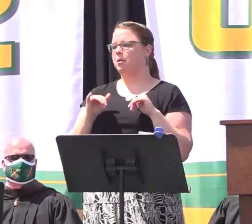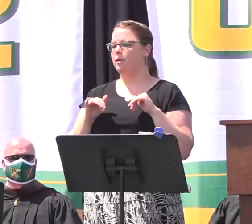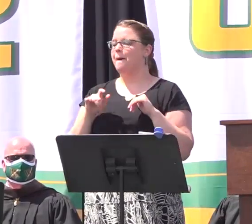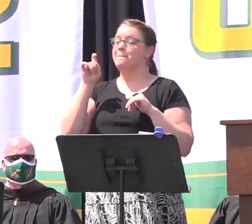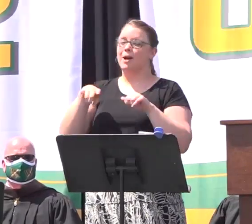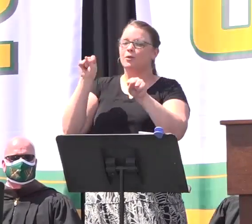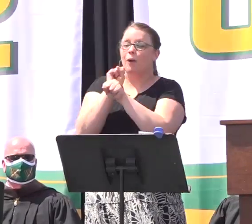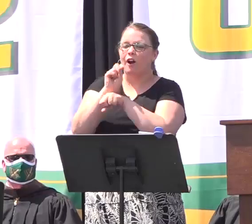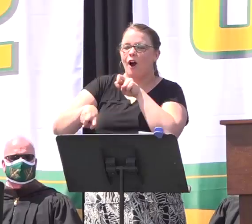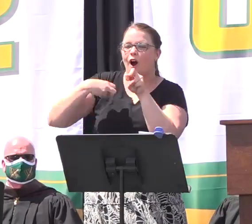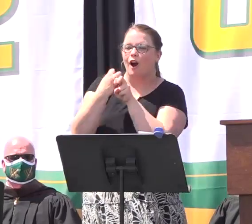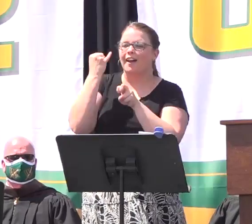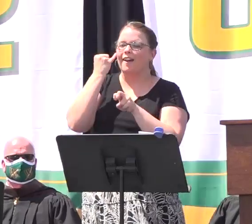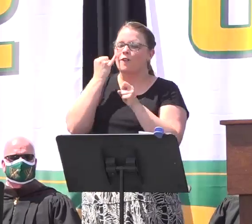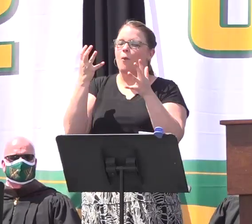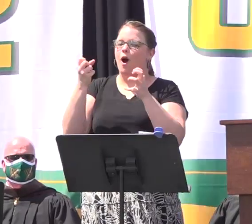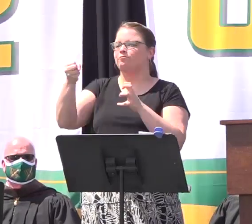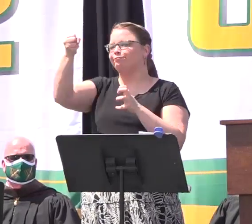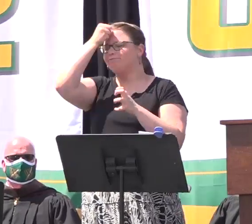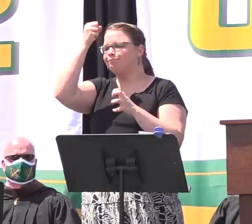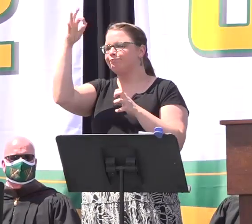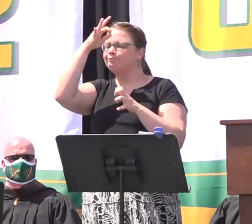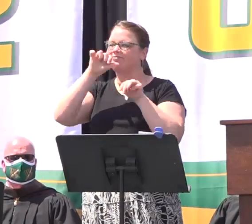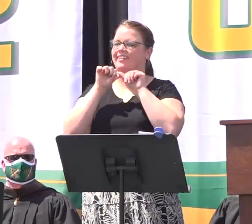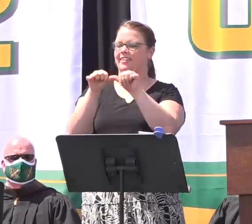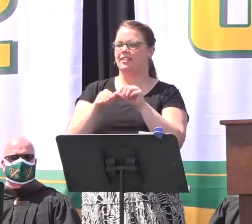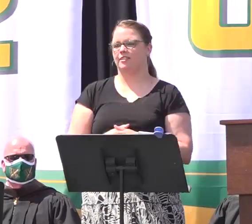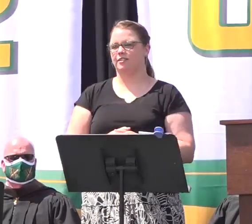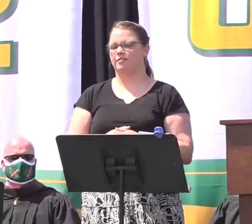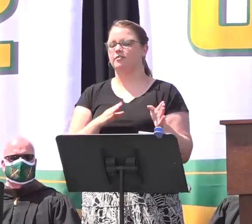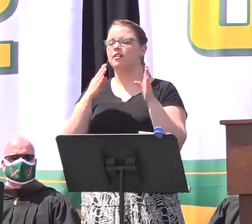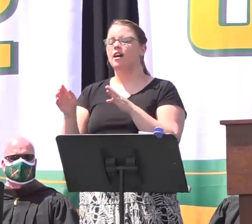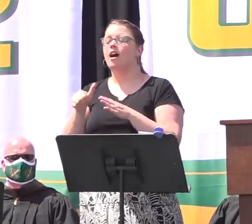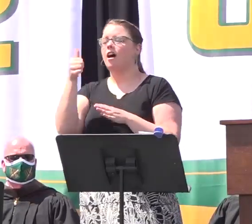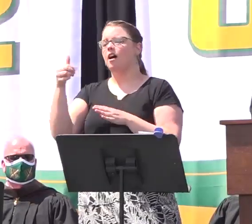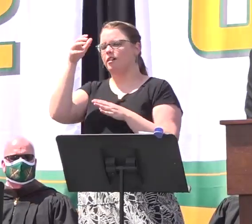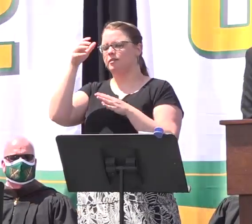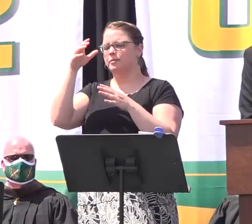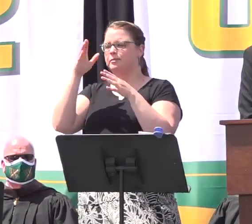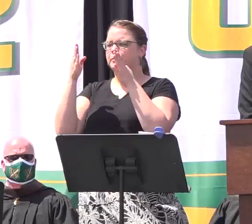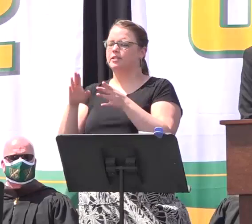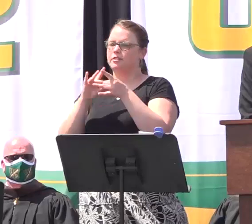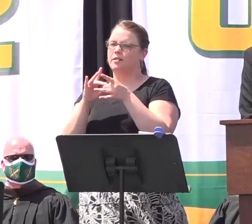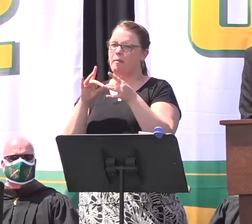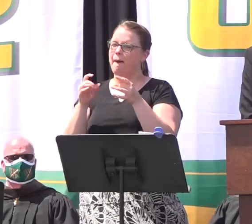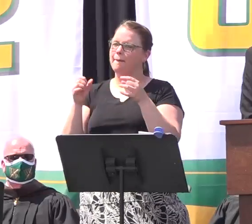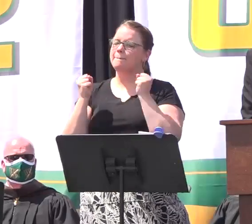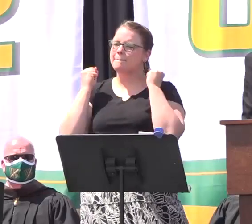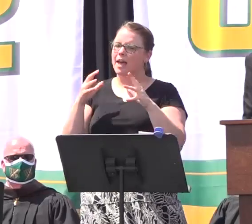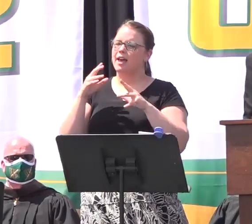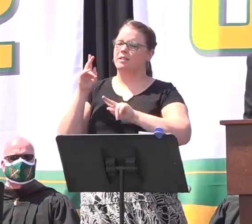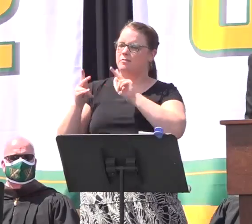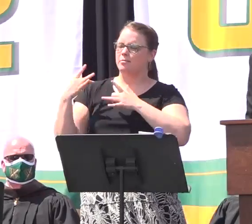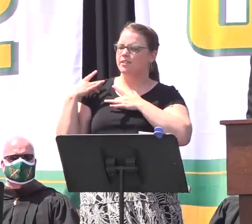An anonymous person said most people spend more time planning a picnic than they do their own lives.